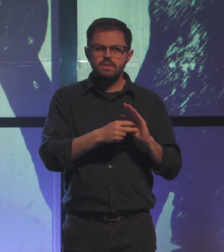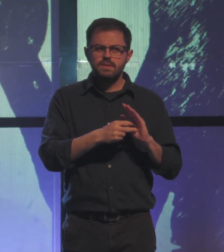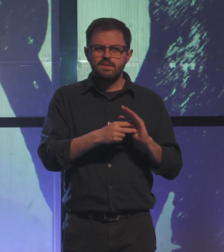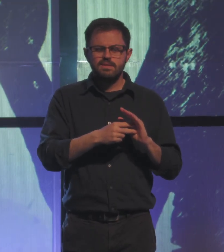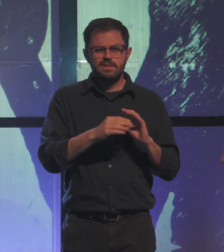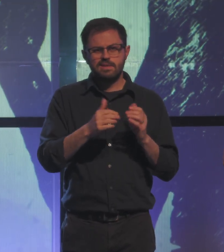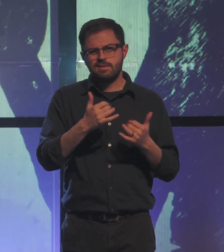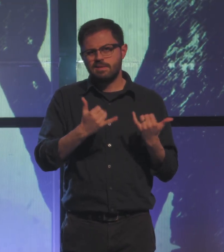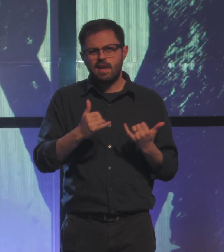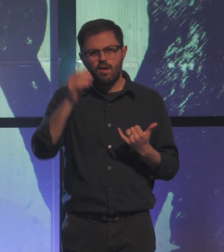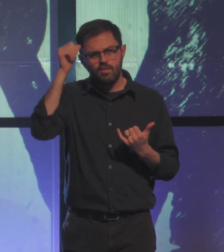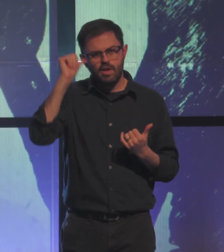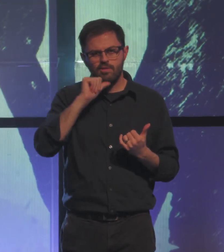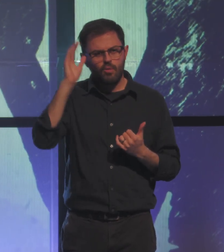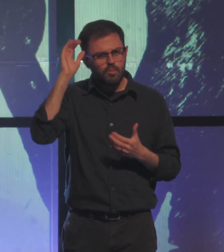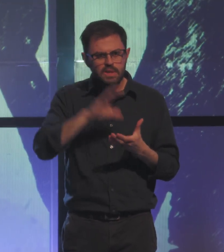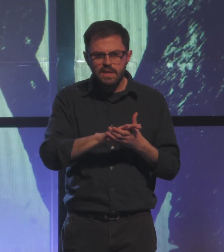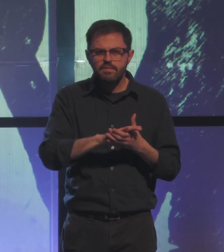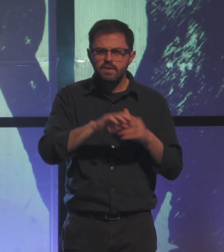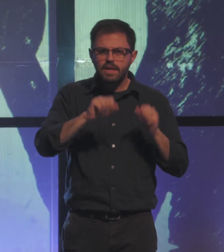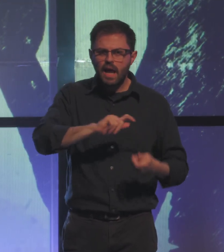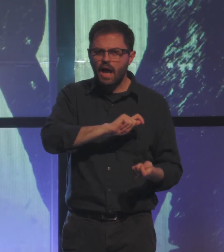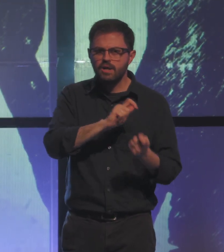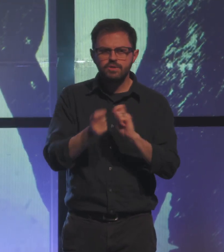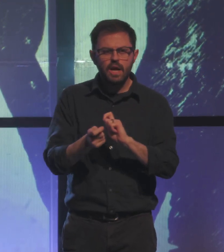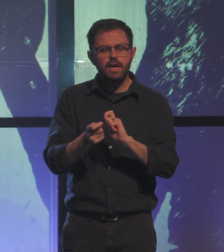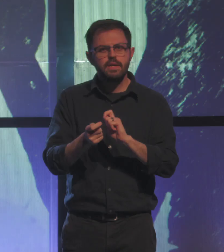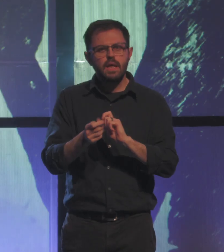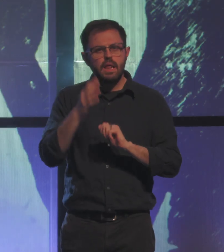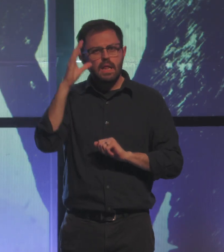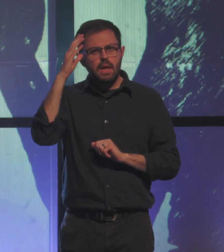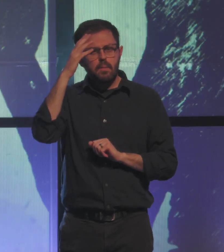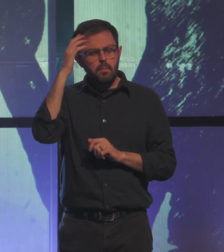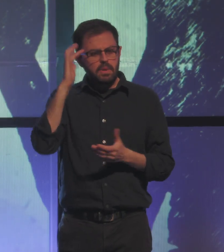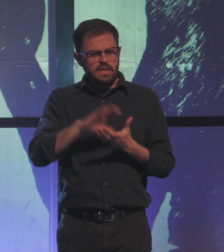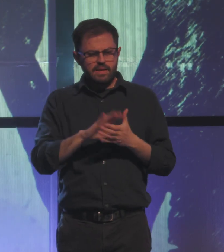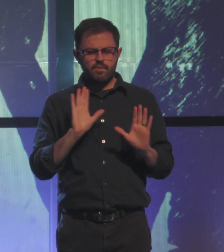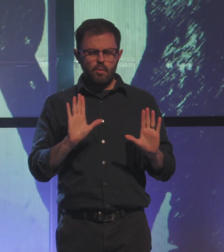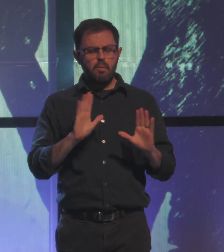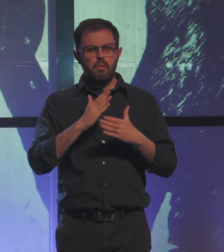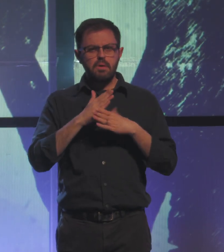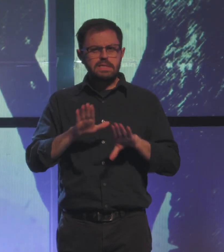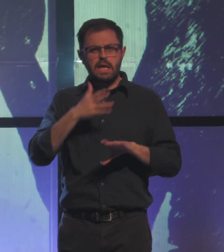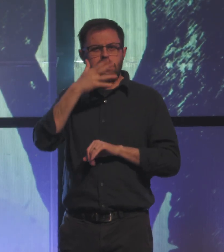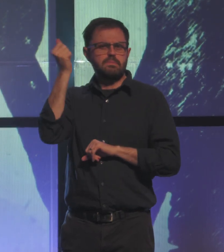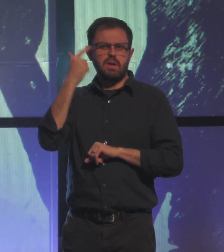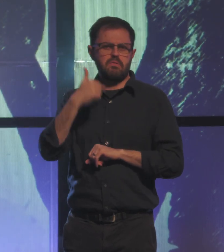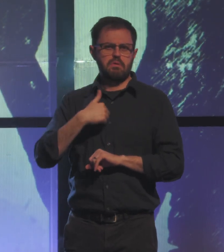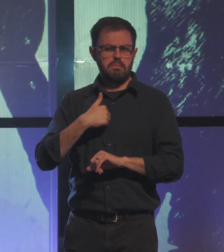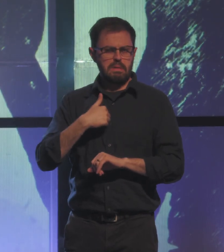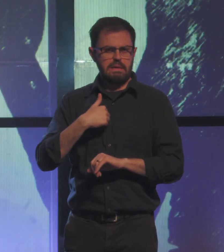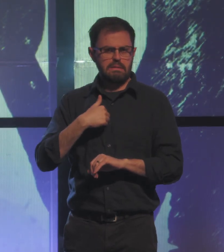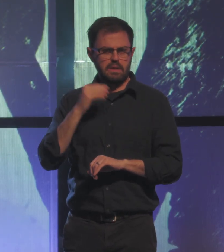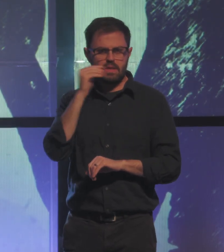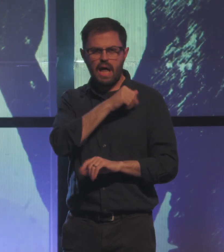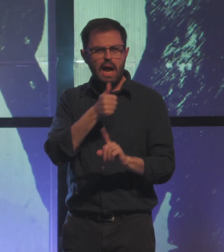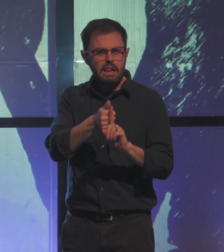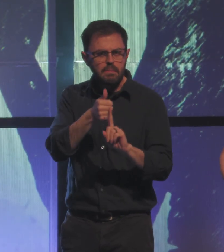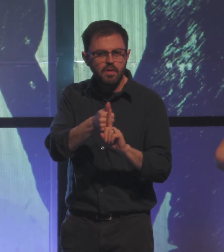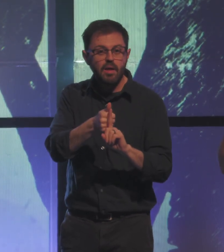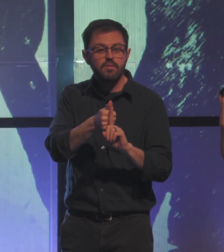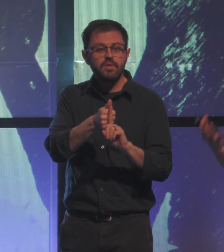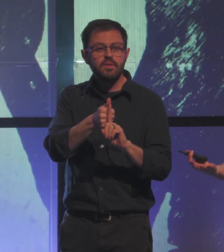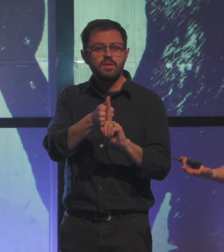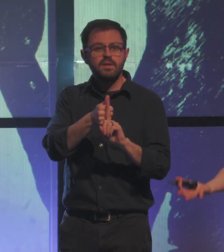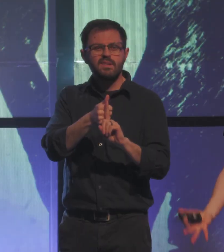the lie, even within themselves, that silence is safer, that silence is best. And really, ultimately, what that's doing is they're